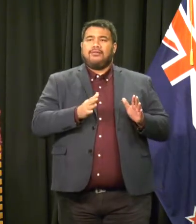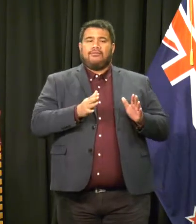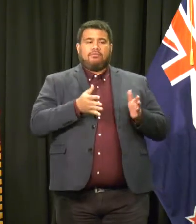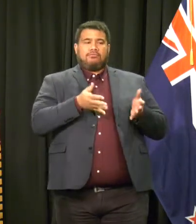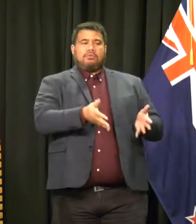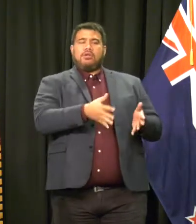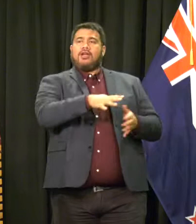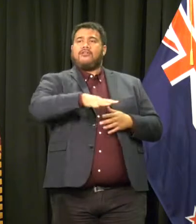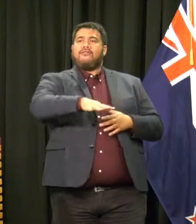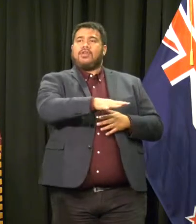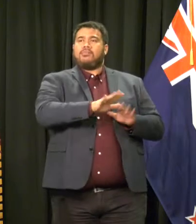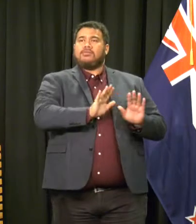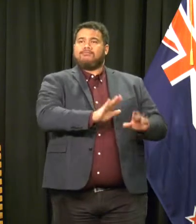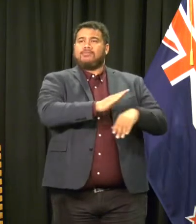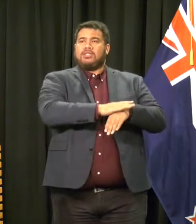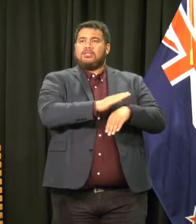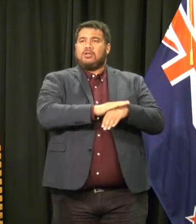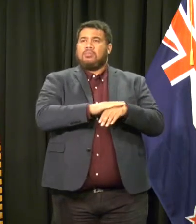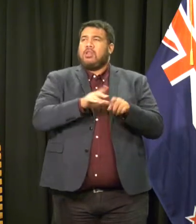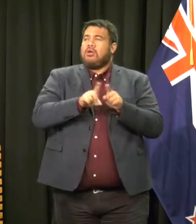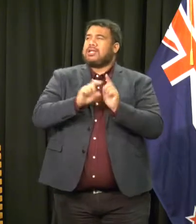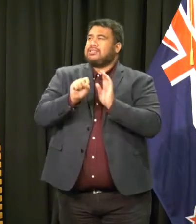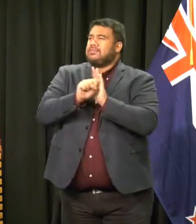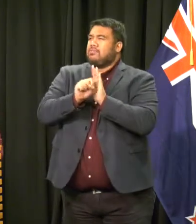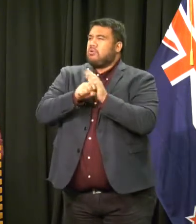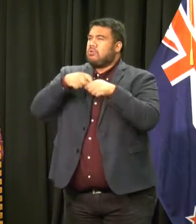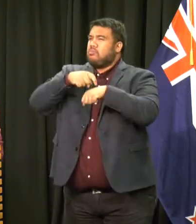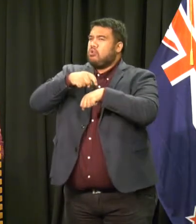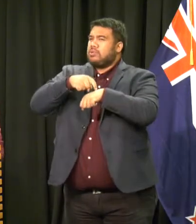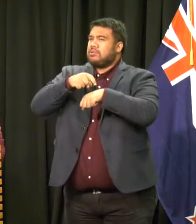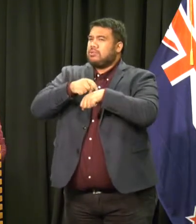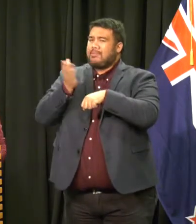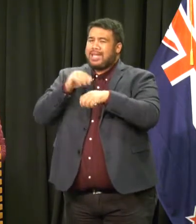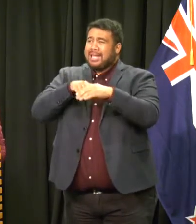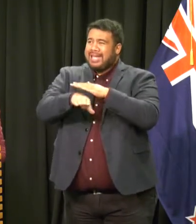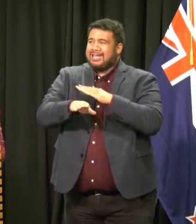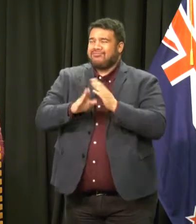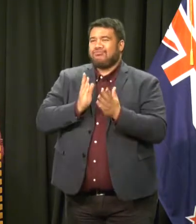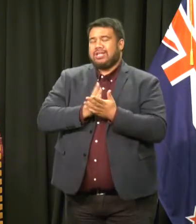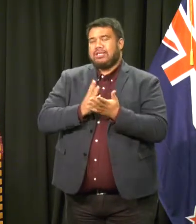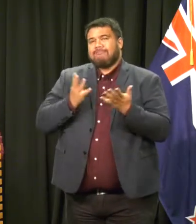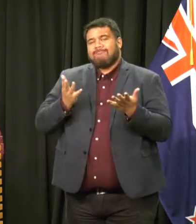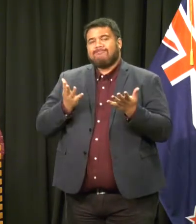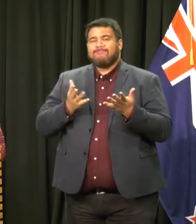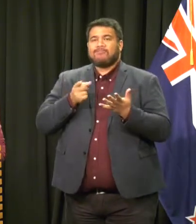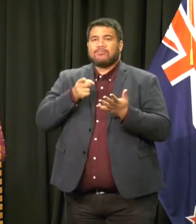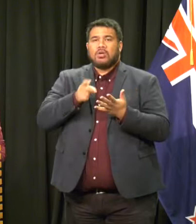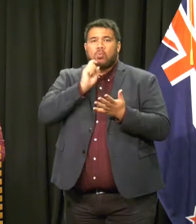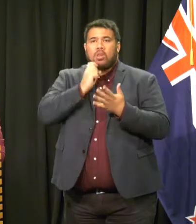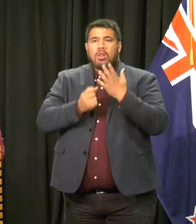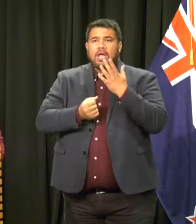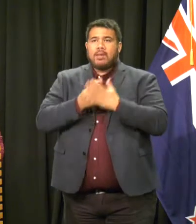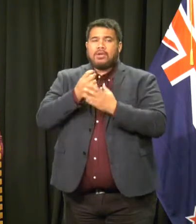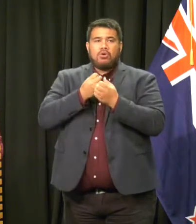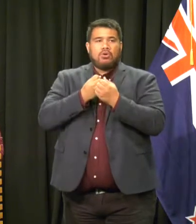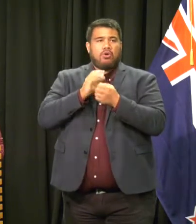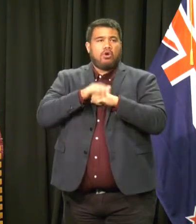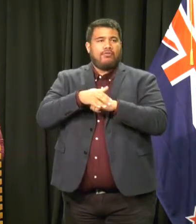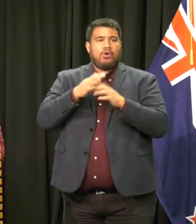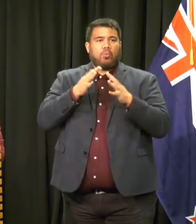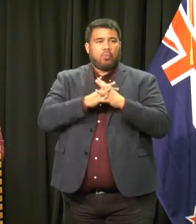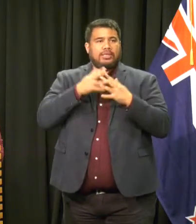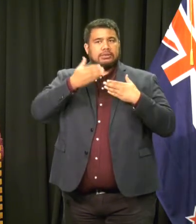in mind it is really a symbolic moment. Re-entry into the drift is going to take a number of weeks and months.